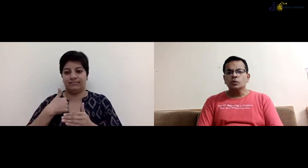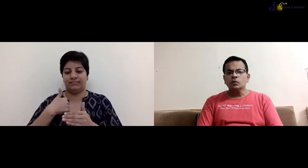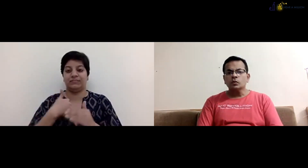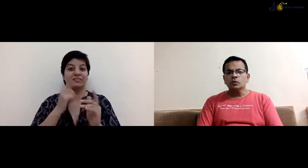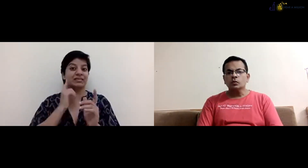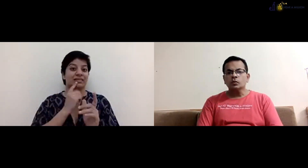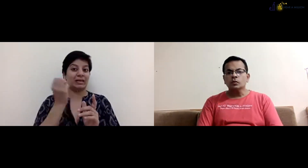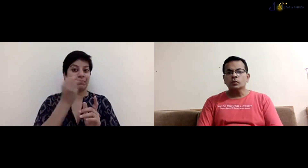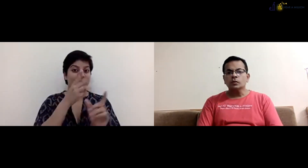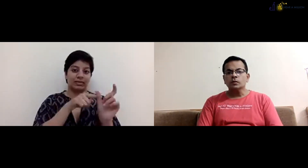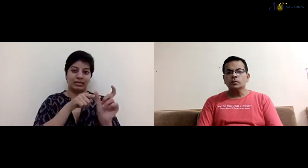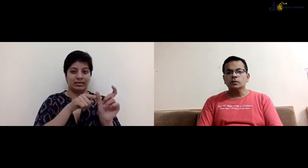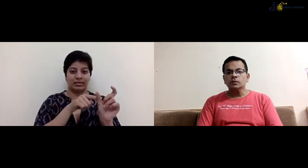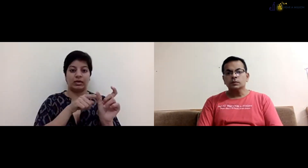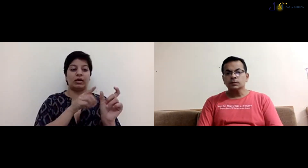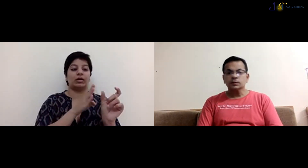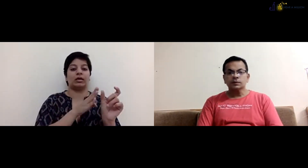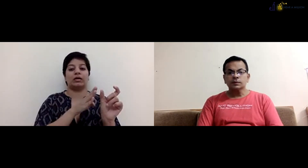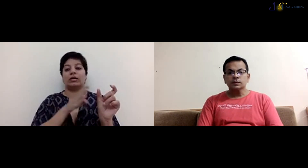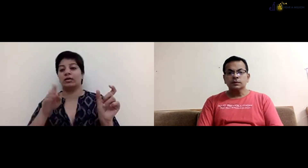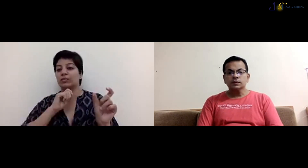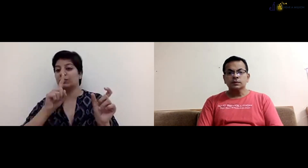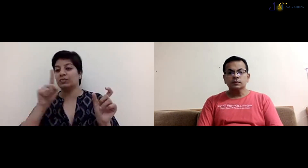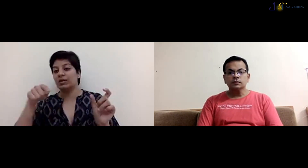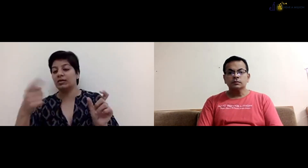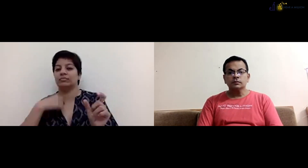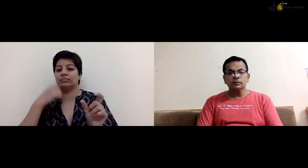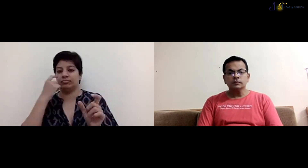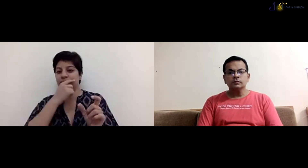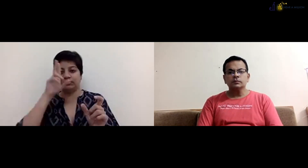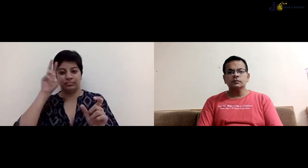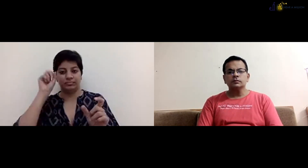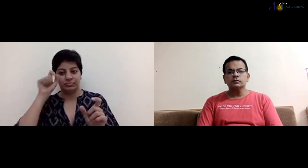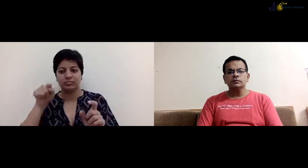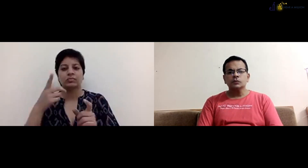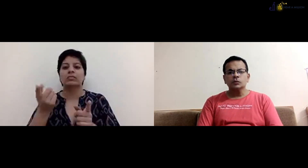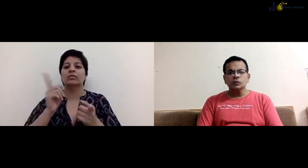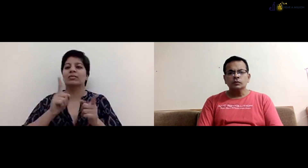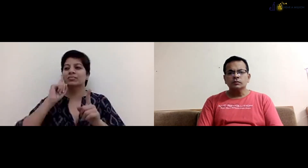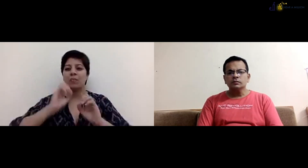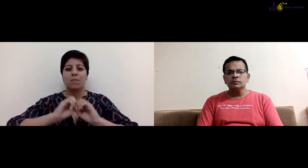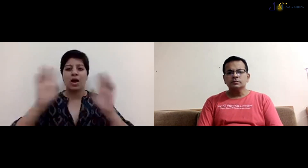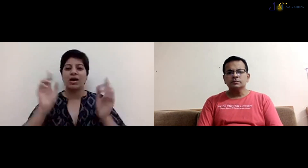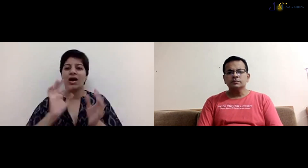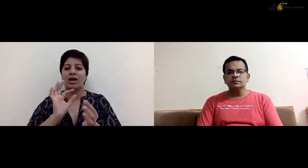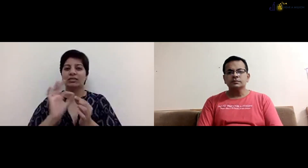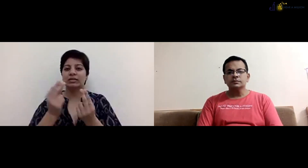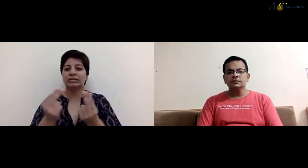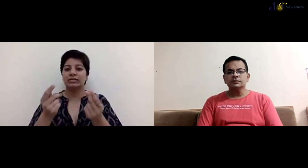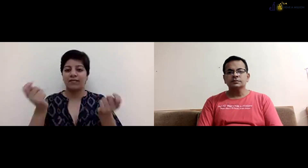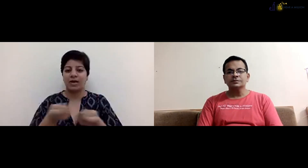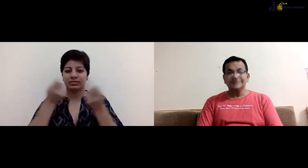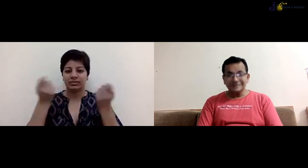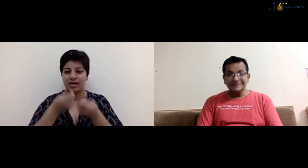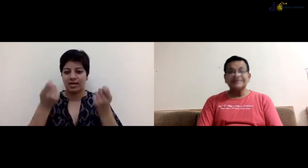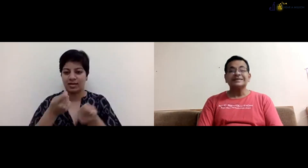11-year-old, after 11-year-old, I feel I lost my hearing. So I remember,